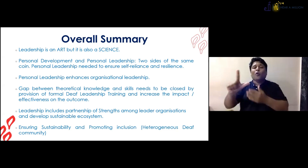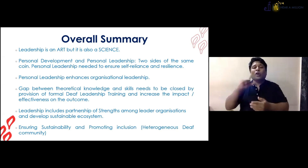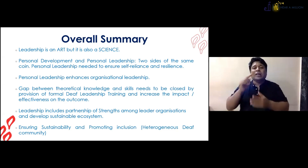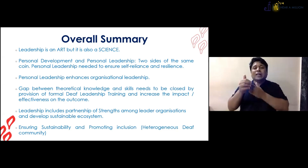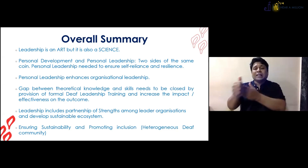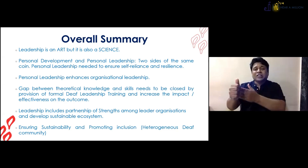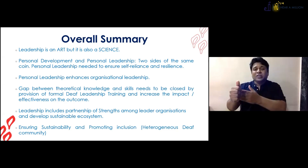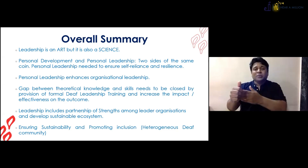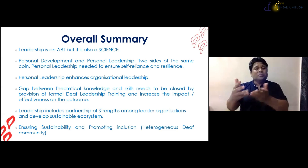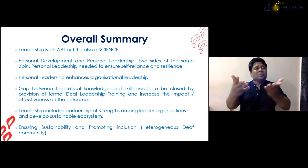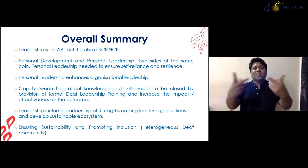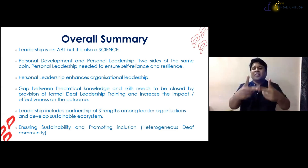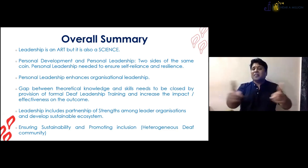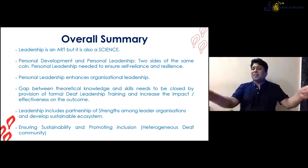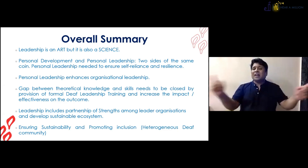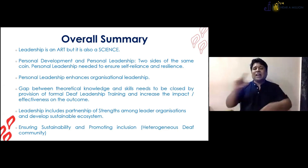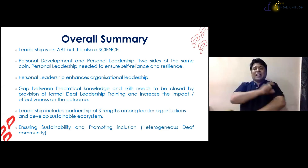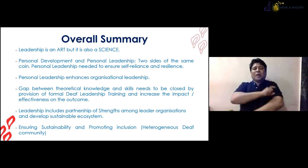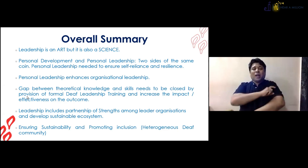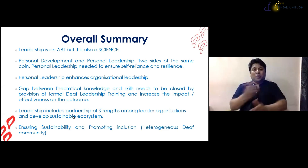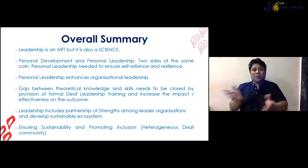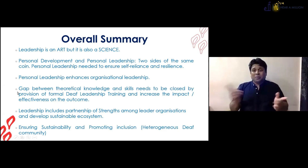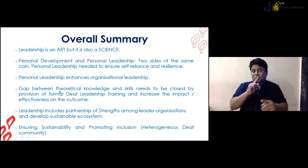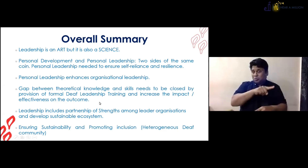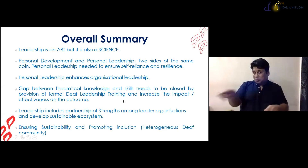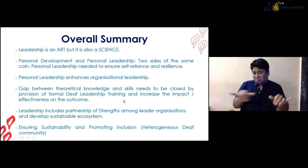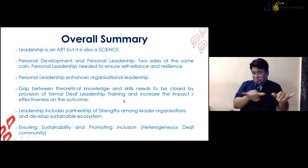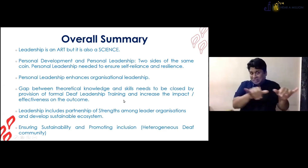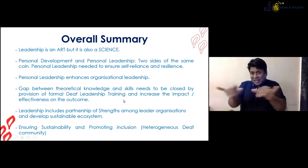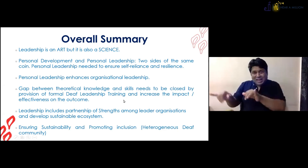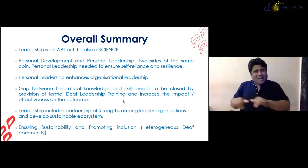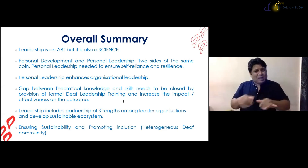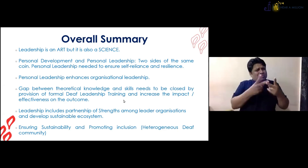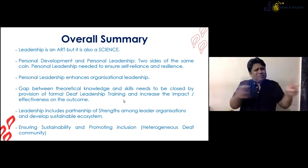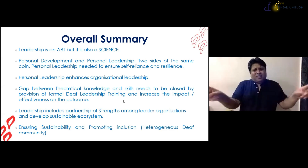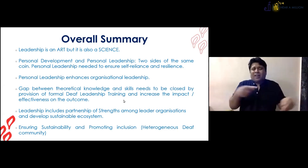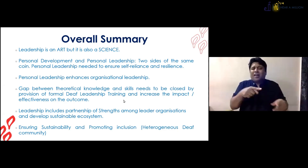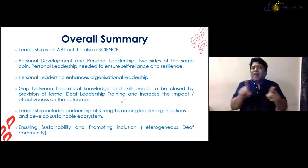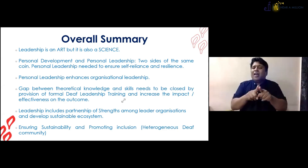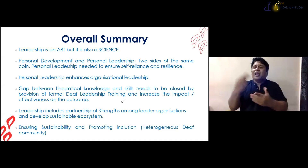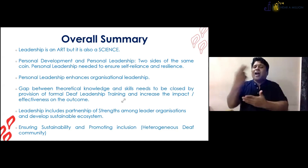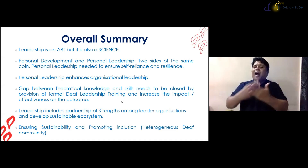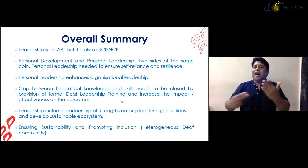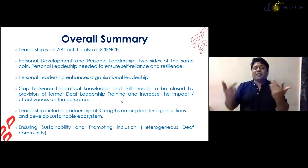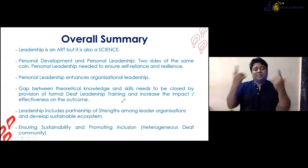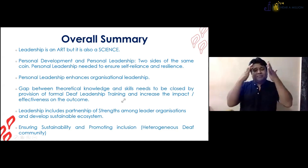Virat Kohli's leadership. Everyone's style is different. They've all been captains. So it's just